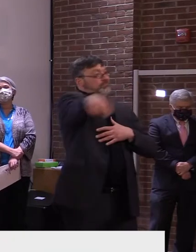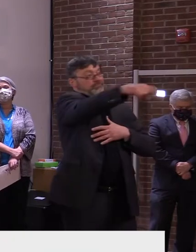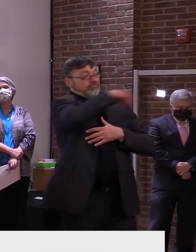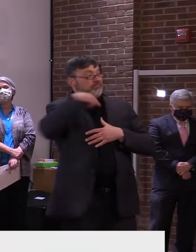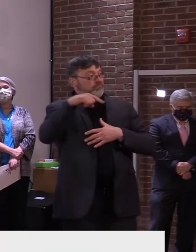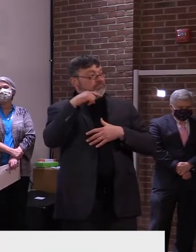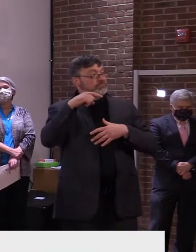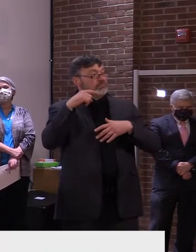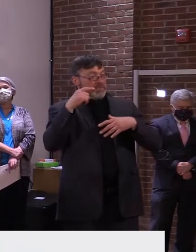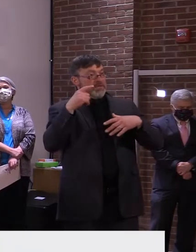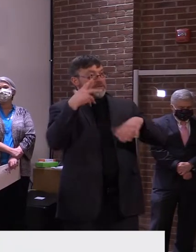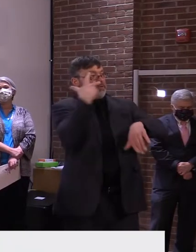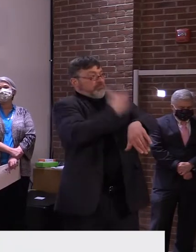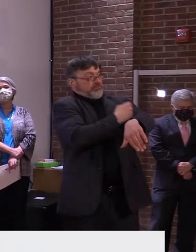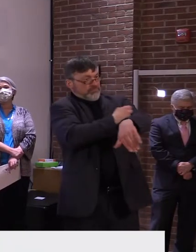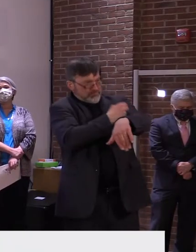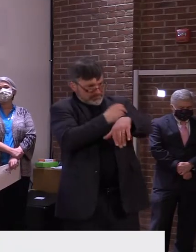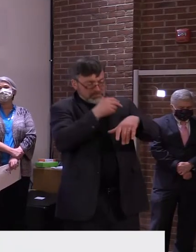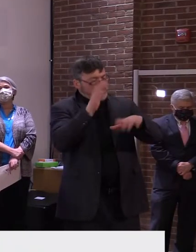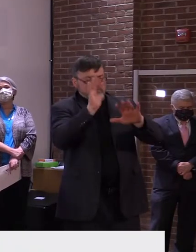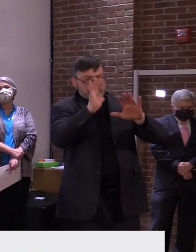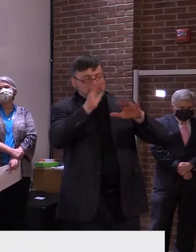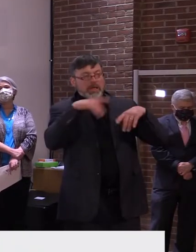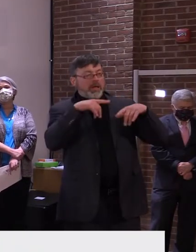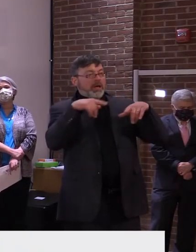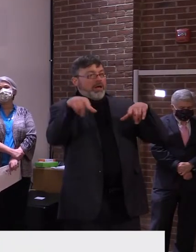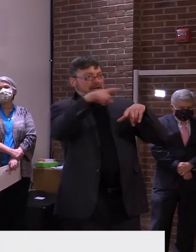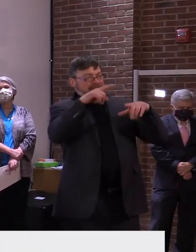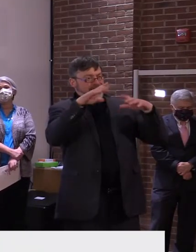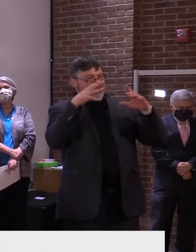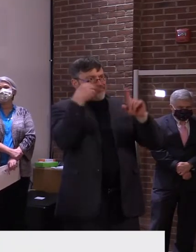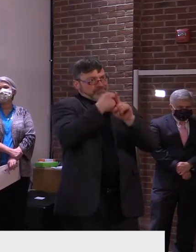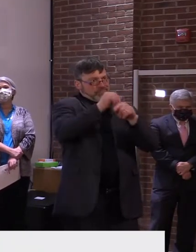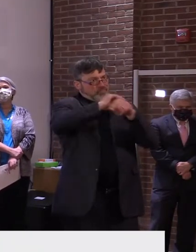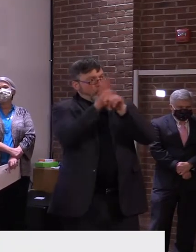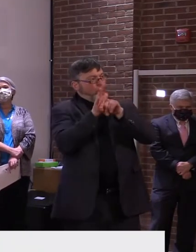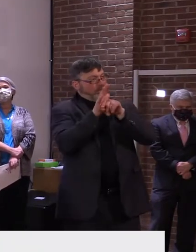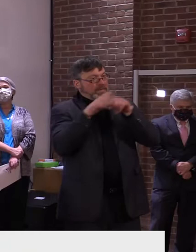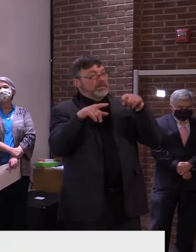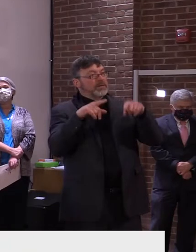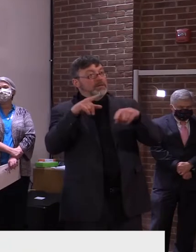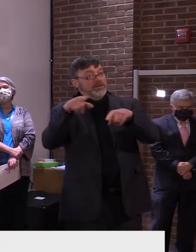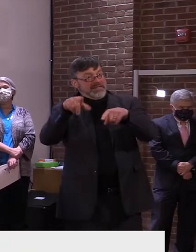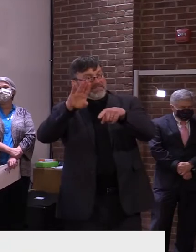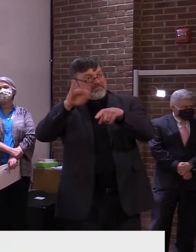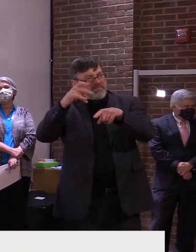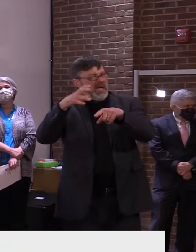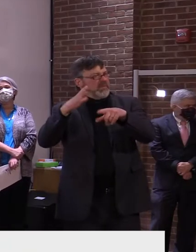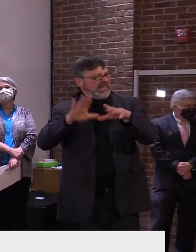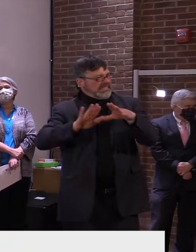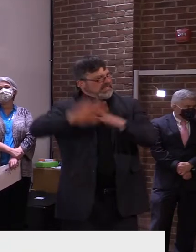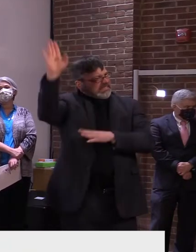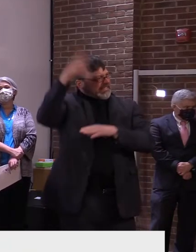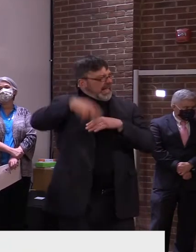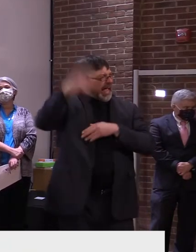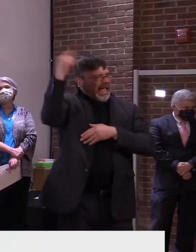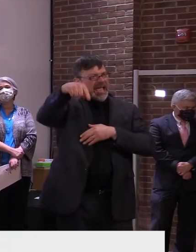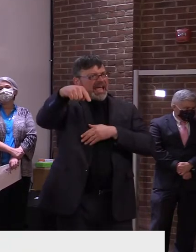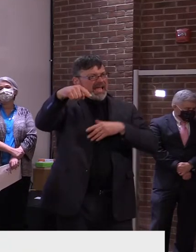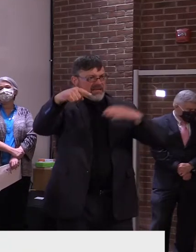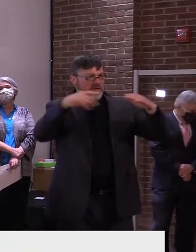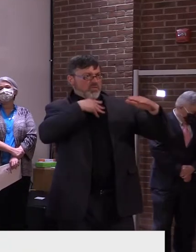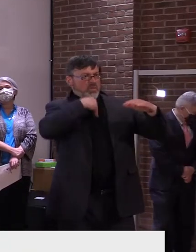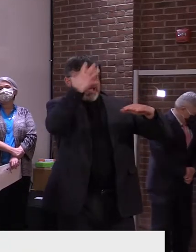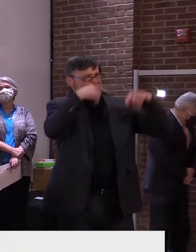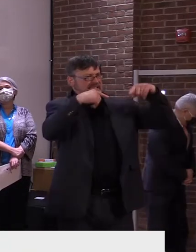chronic disease rates relative to white, non-Hispanic people with COVID-19. We've been working with